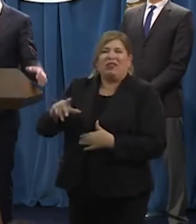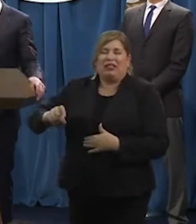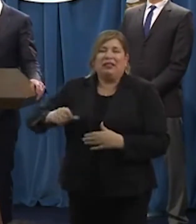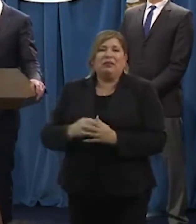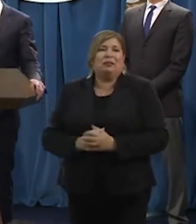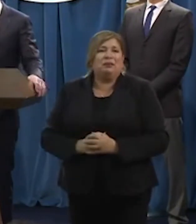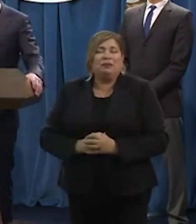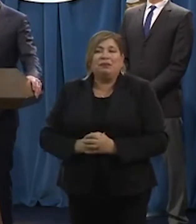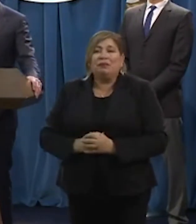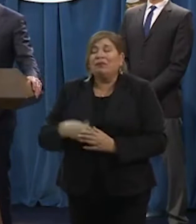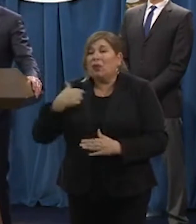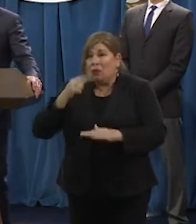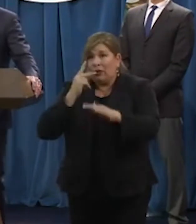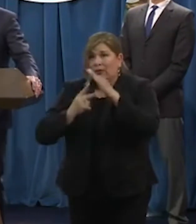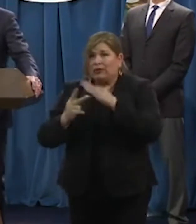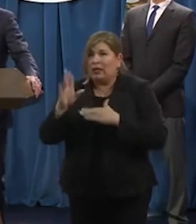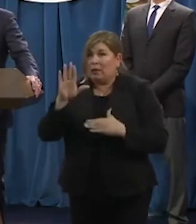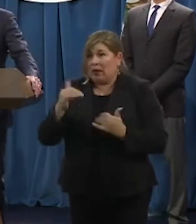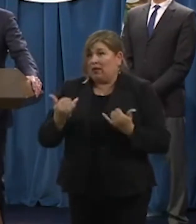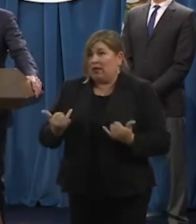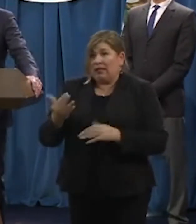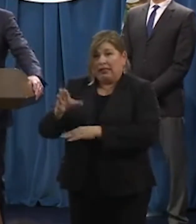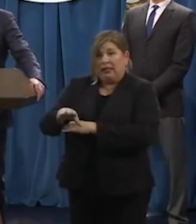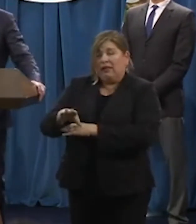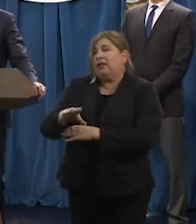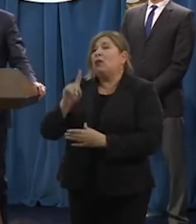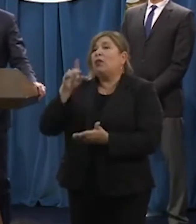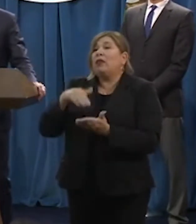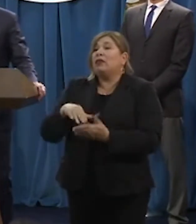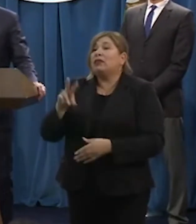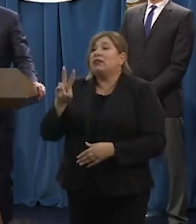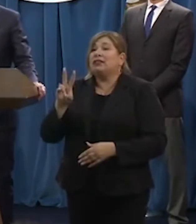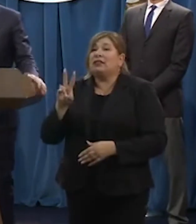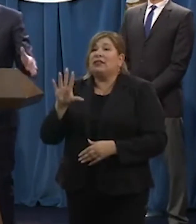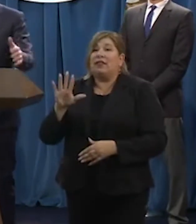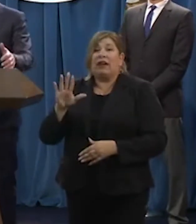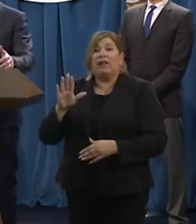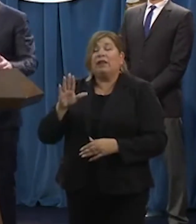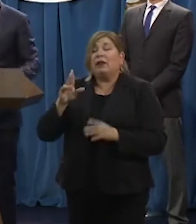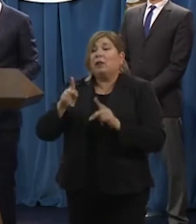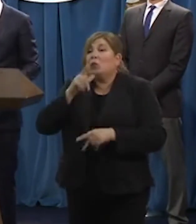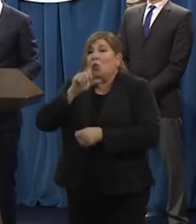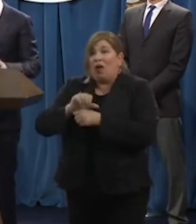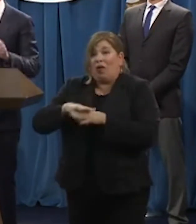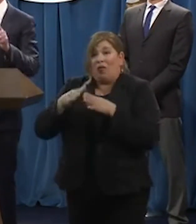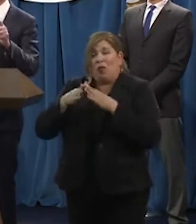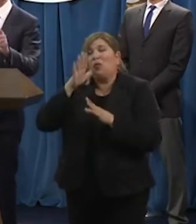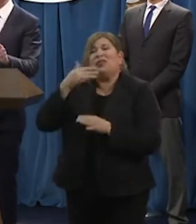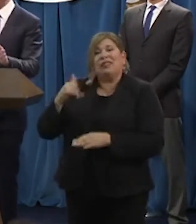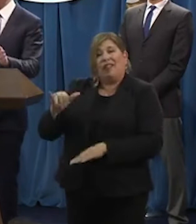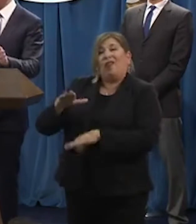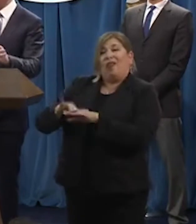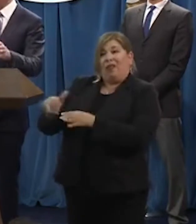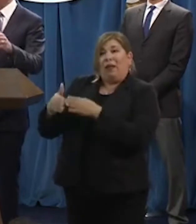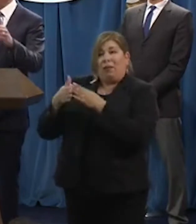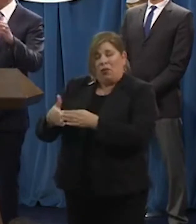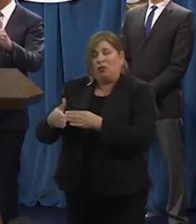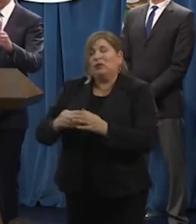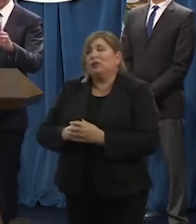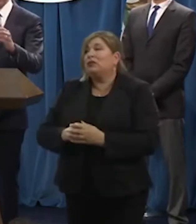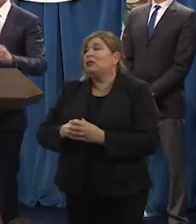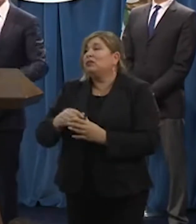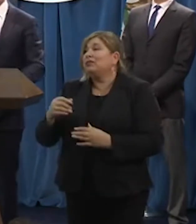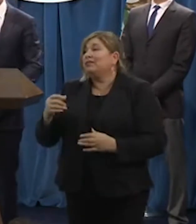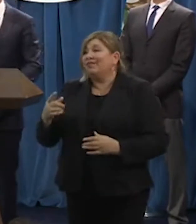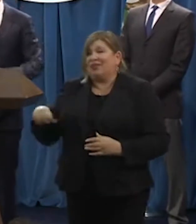anticipate that by the end of this evening, 1,075 crew members will still be on board that ship. As you know, a